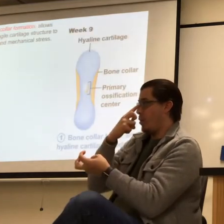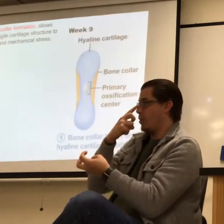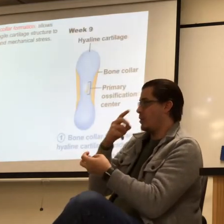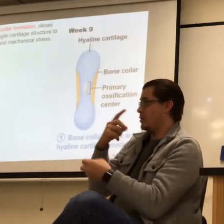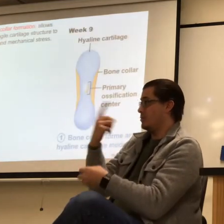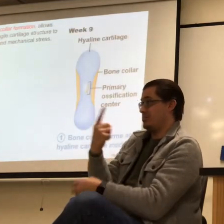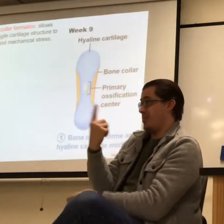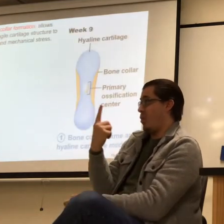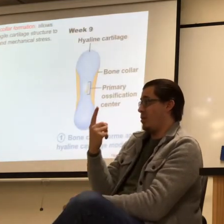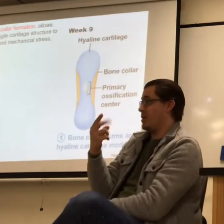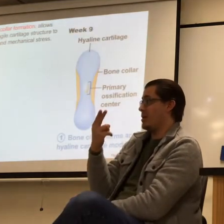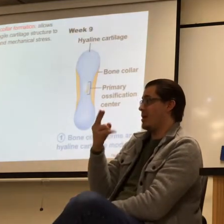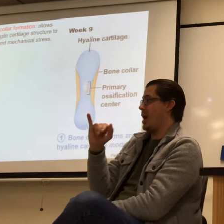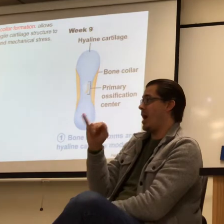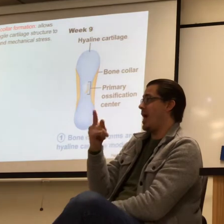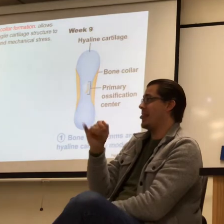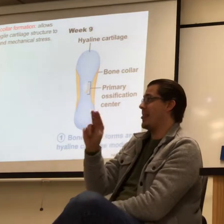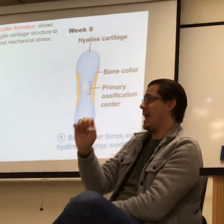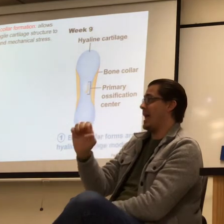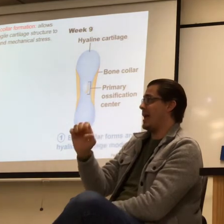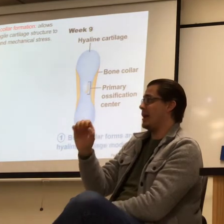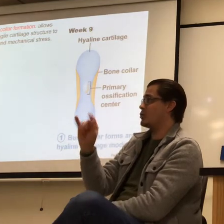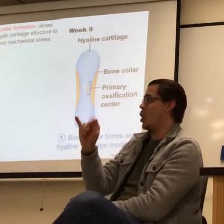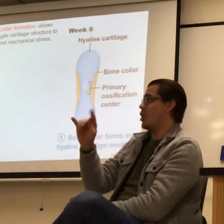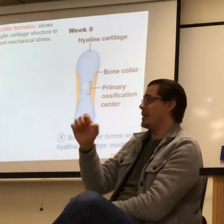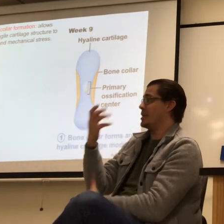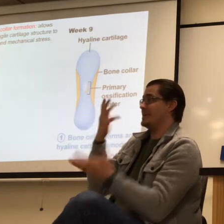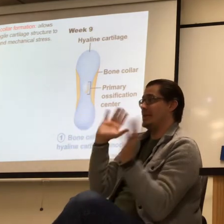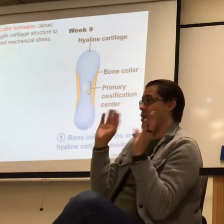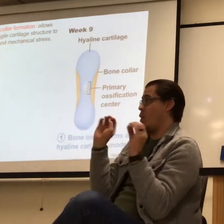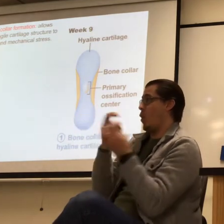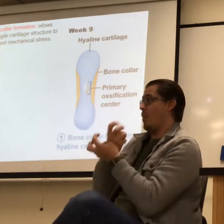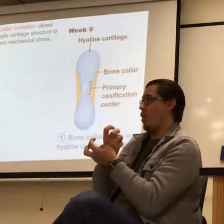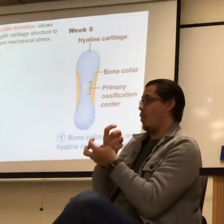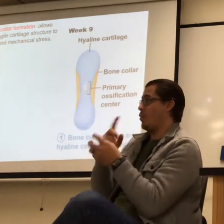hyaline cartilage. That's it. There's no bone.